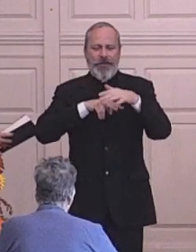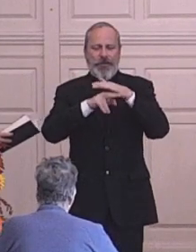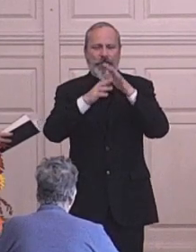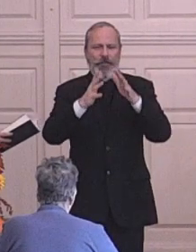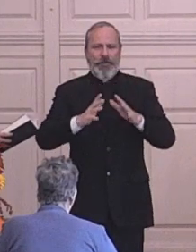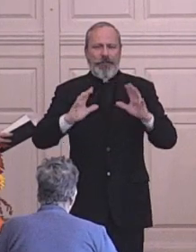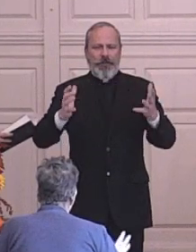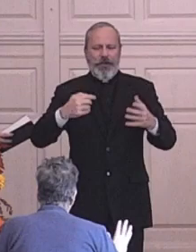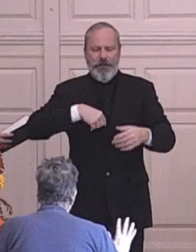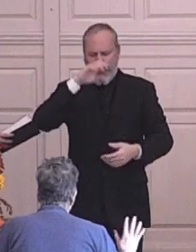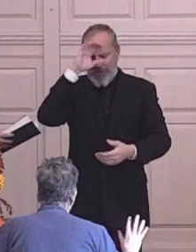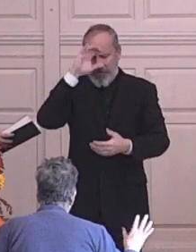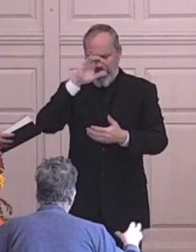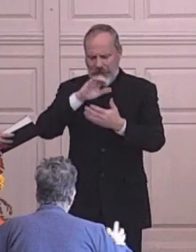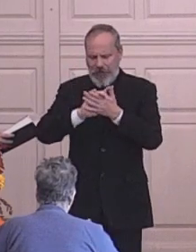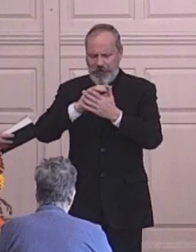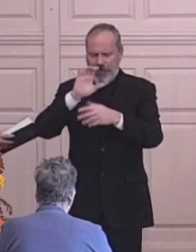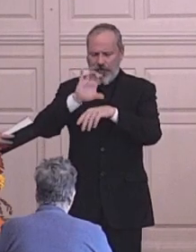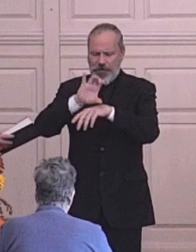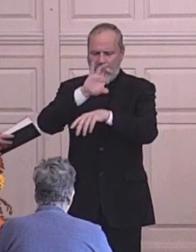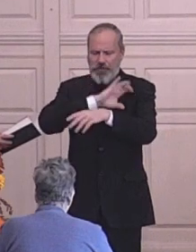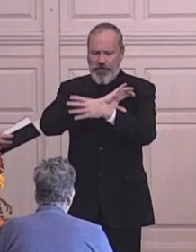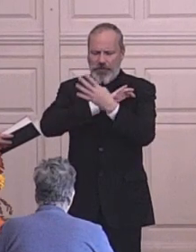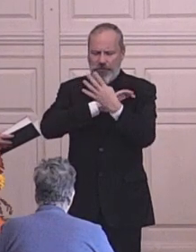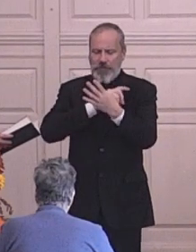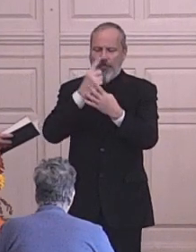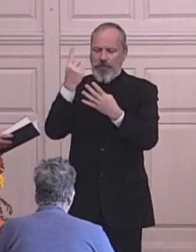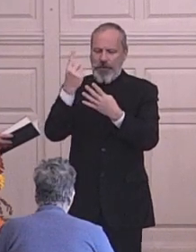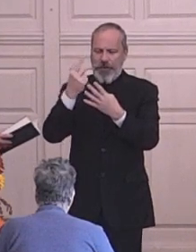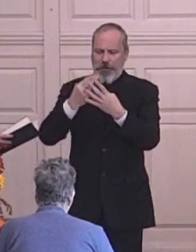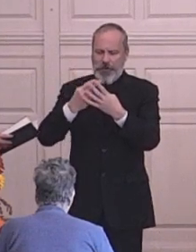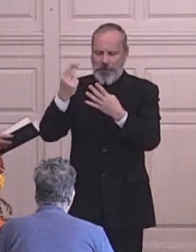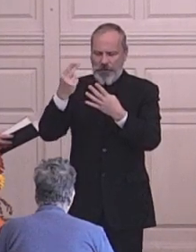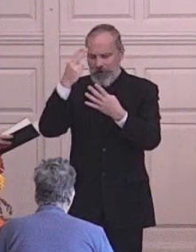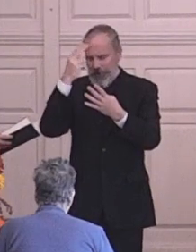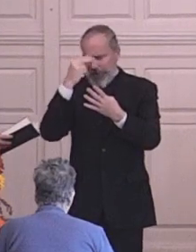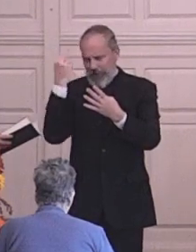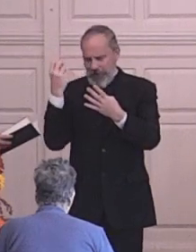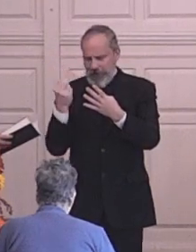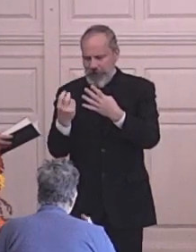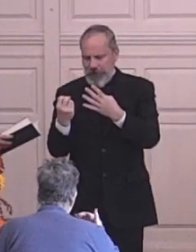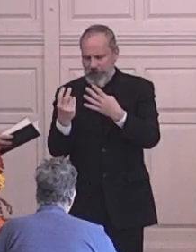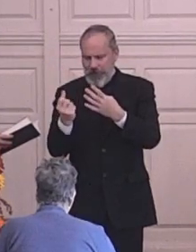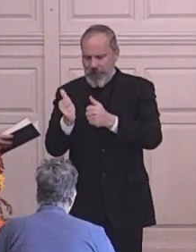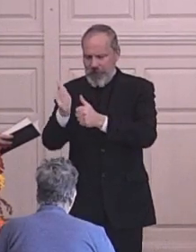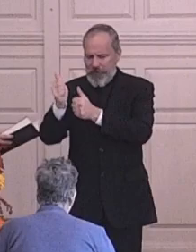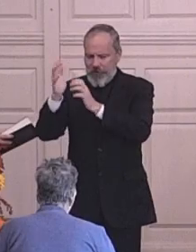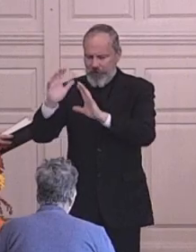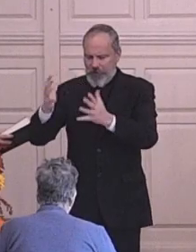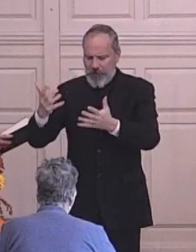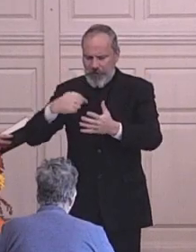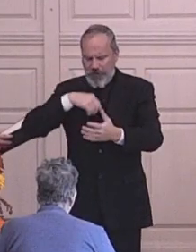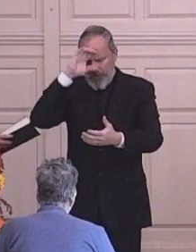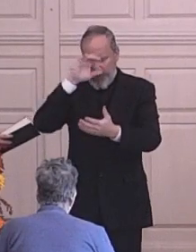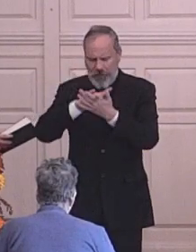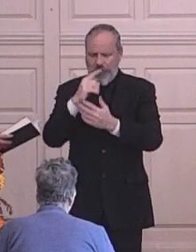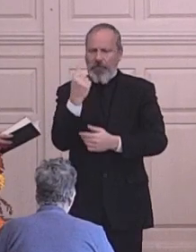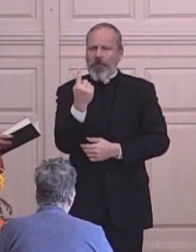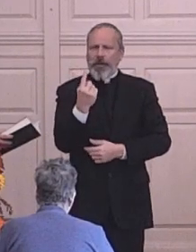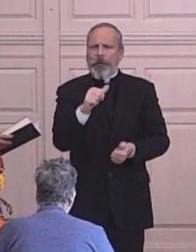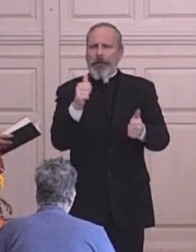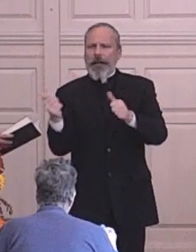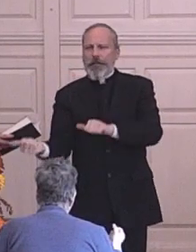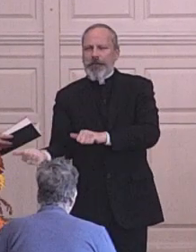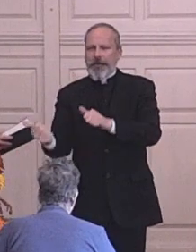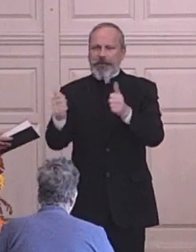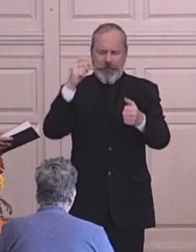spoken through the prophets. I believe in one holy Catholic and apostolic church. I confess one baptism for